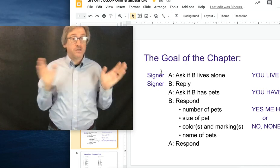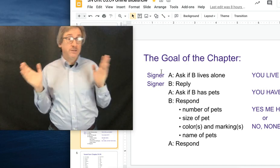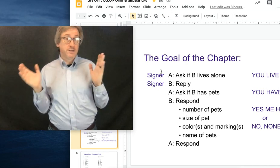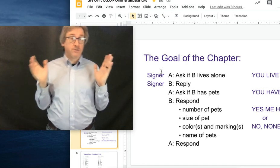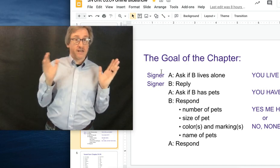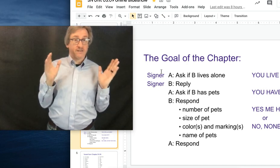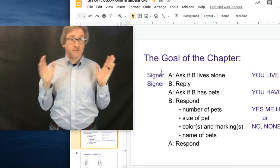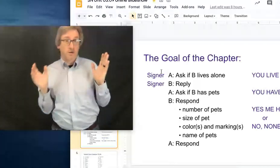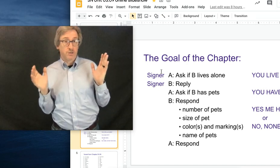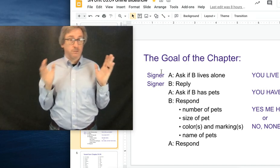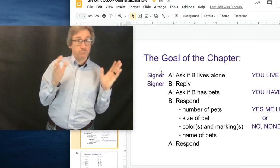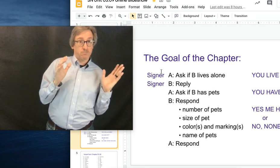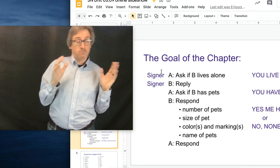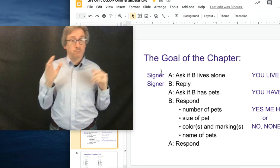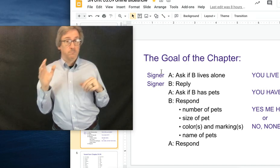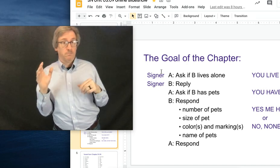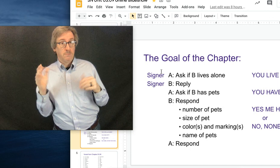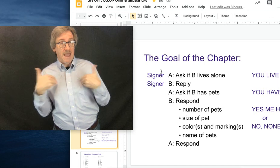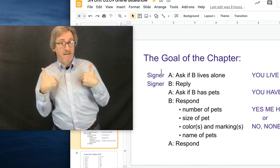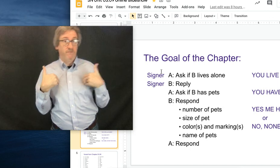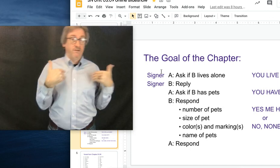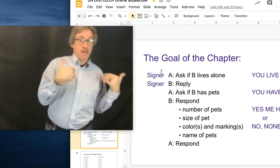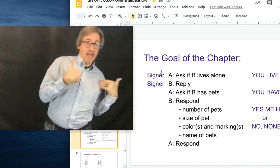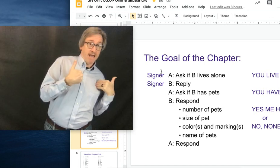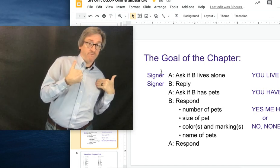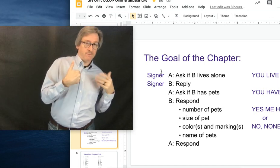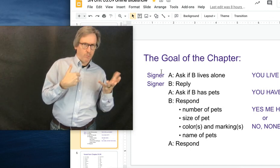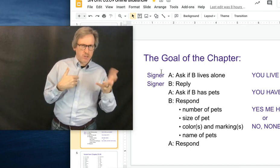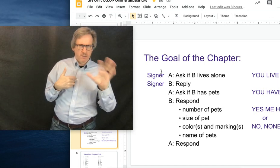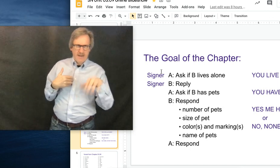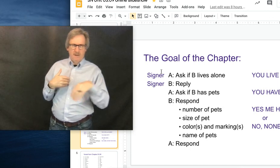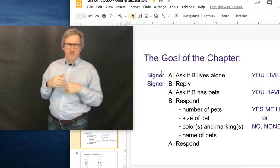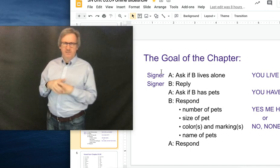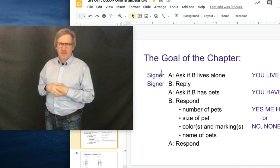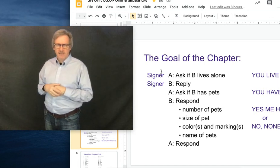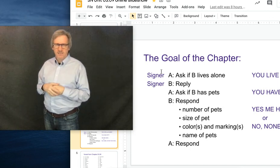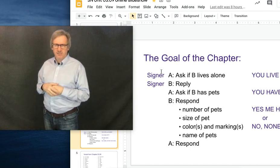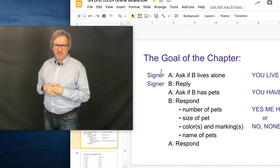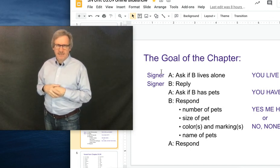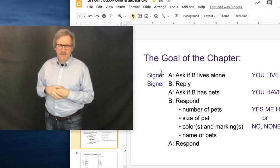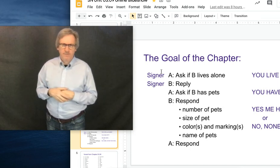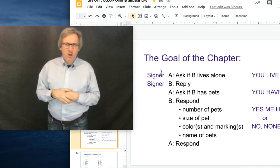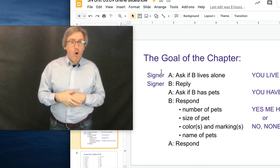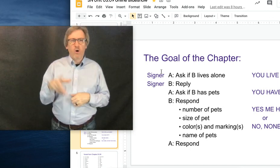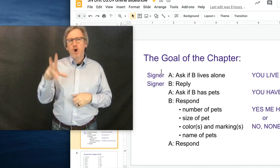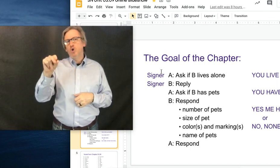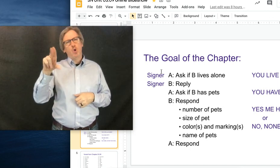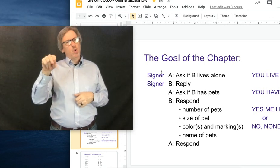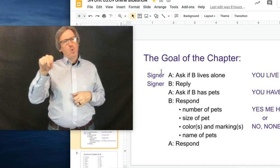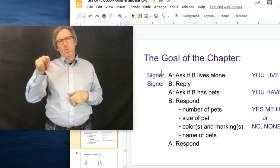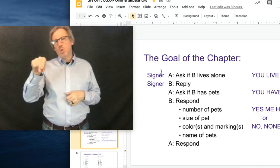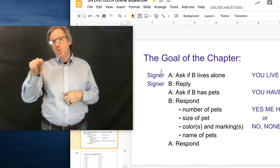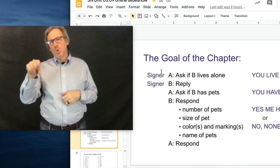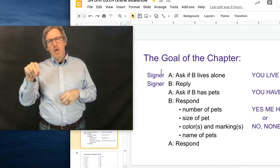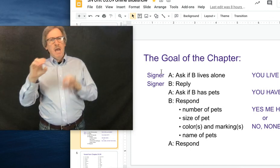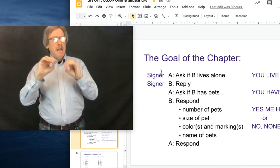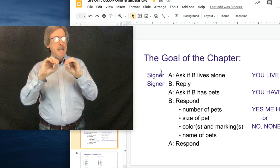And notice I use contrastive structure. Have. And we'll talk about animals signs in just a second. Or